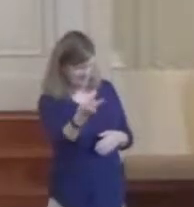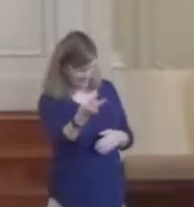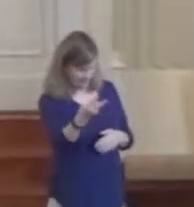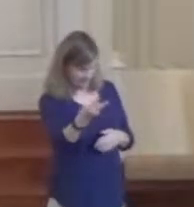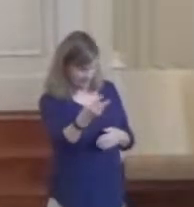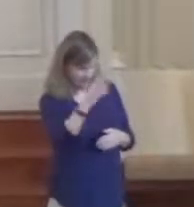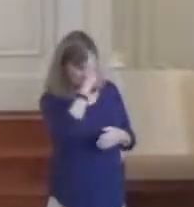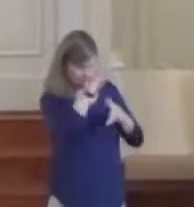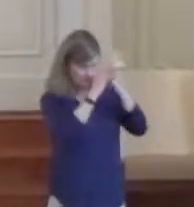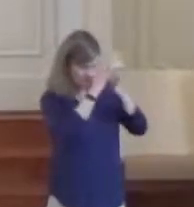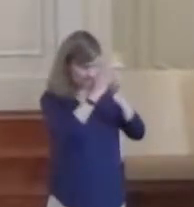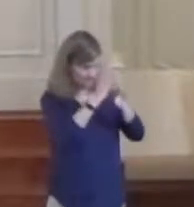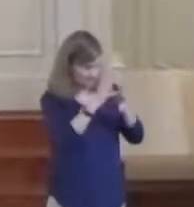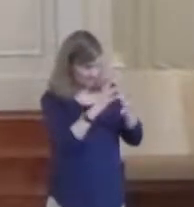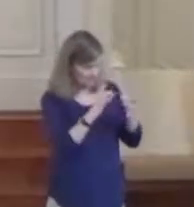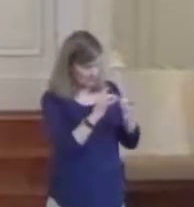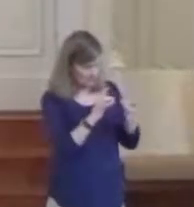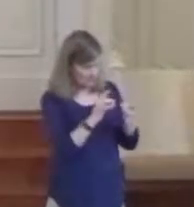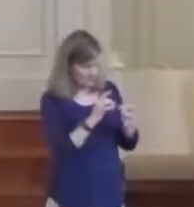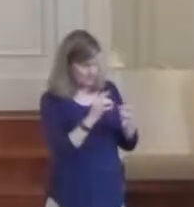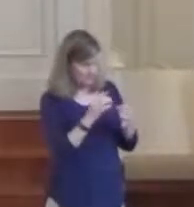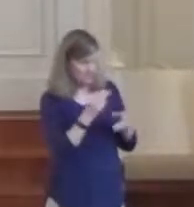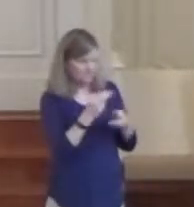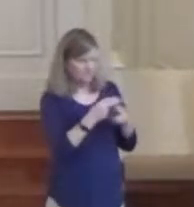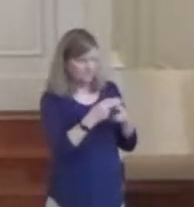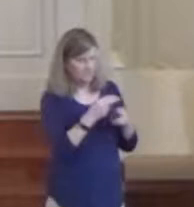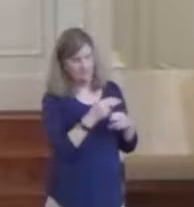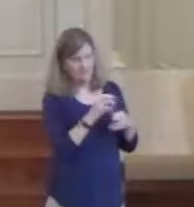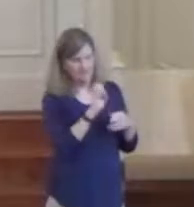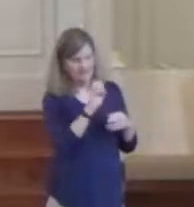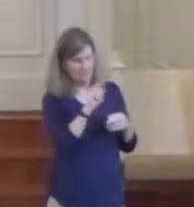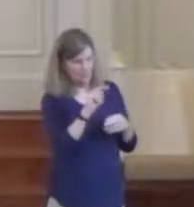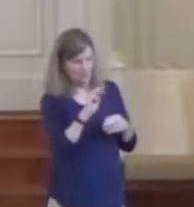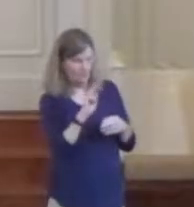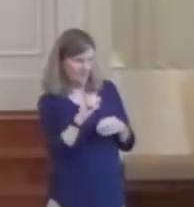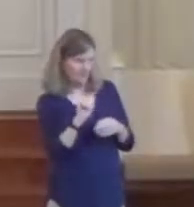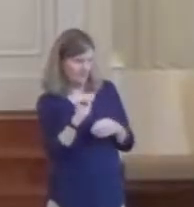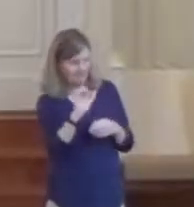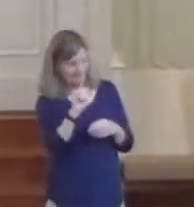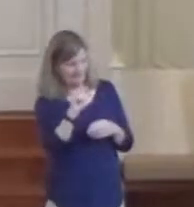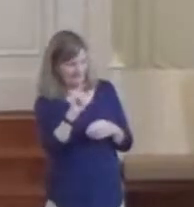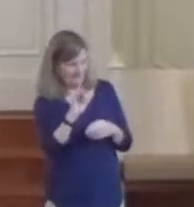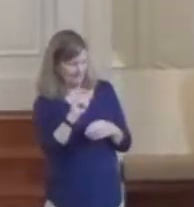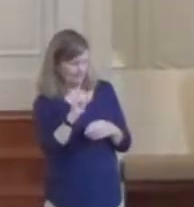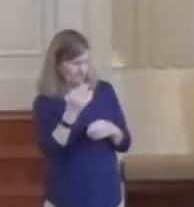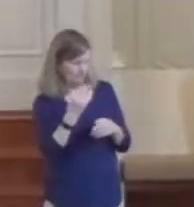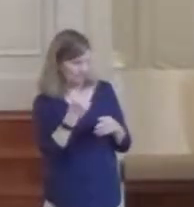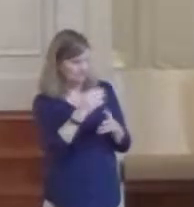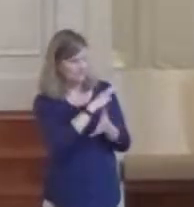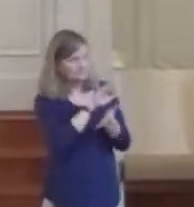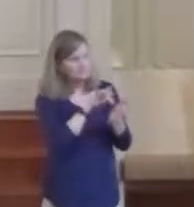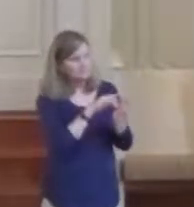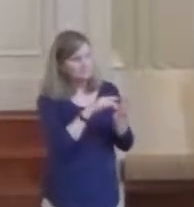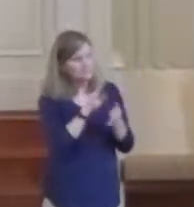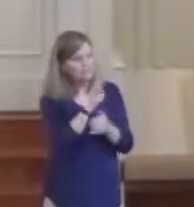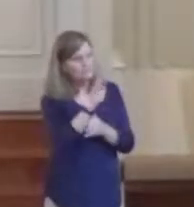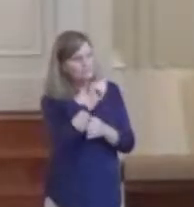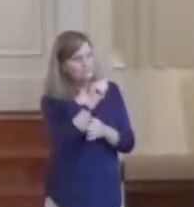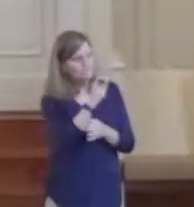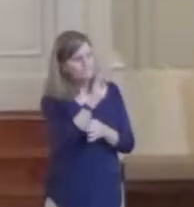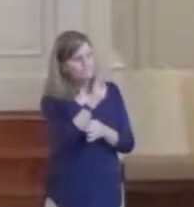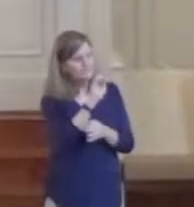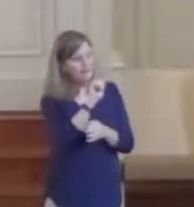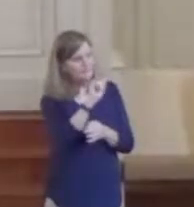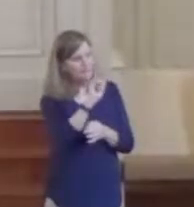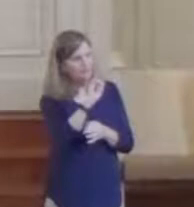ancient world. That's called the Enuma Elish, and it's centered in the area of Babylon. And the Enuma Elish, if